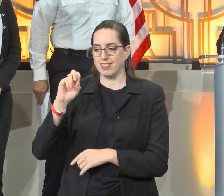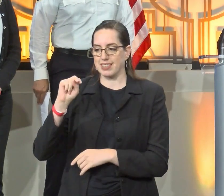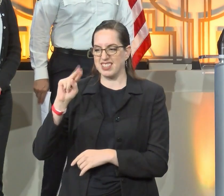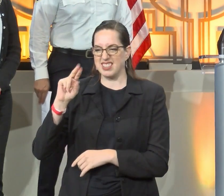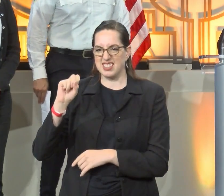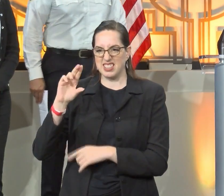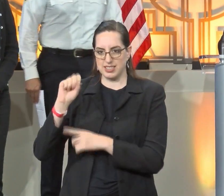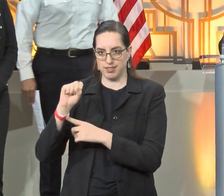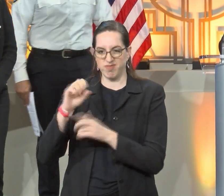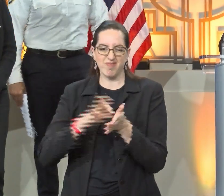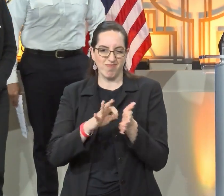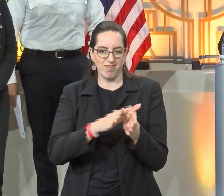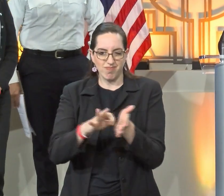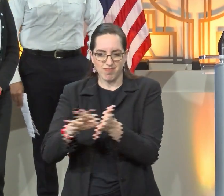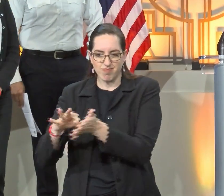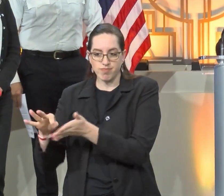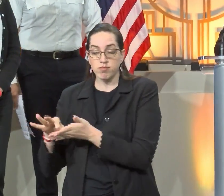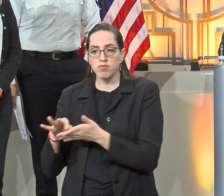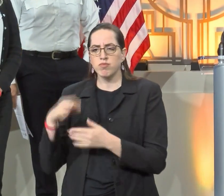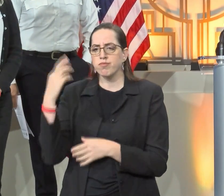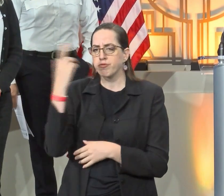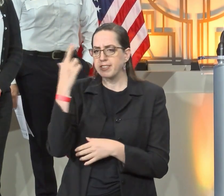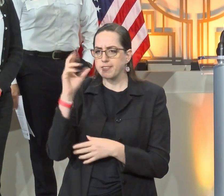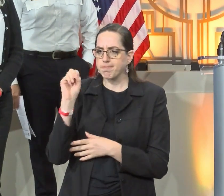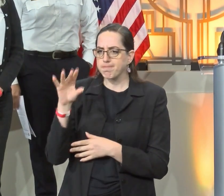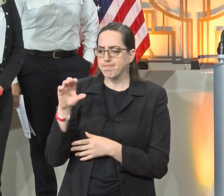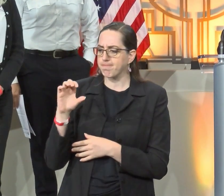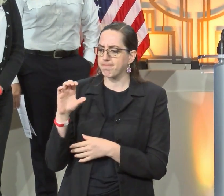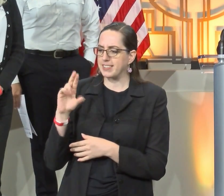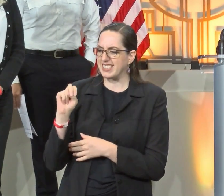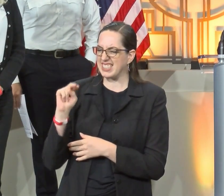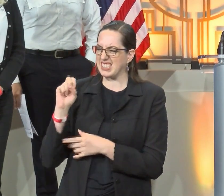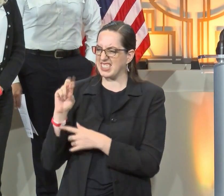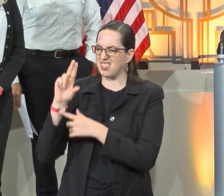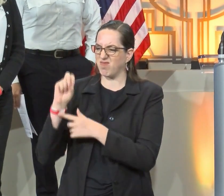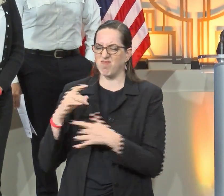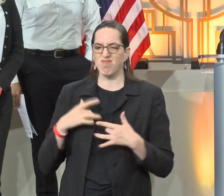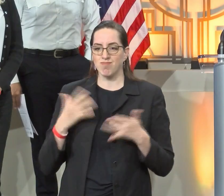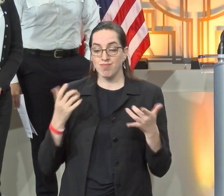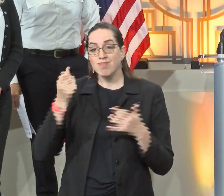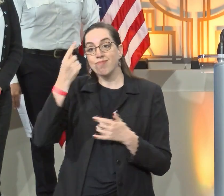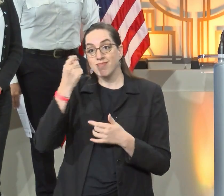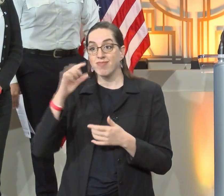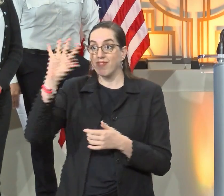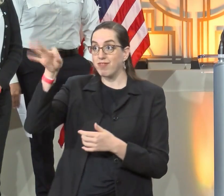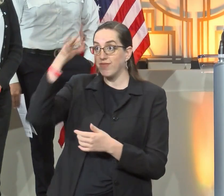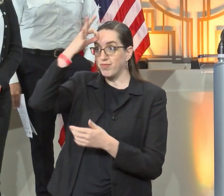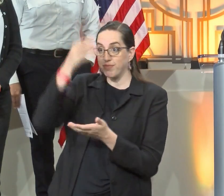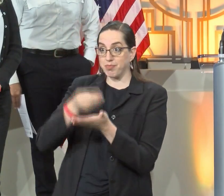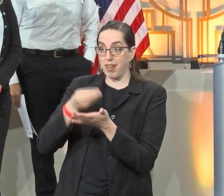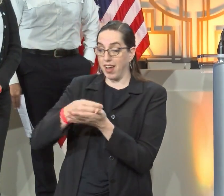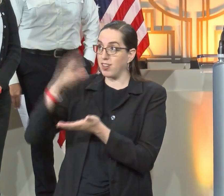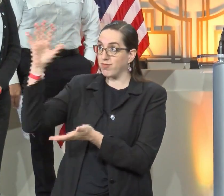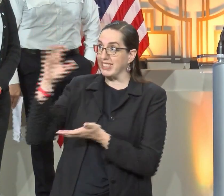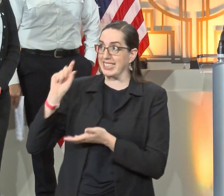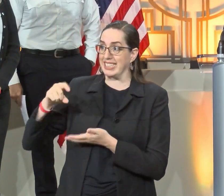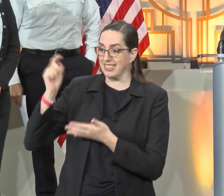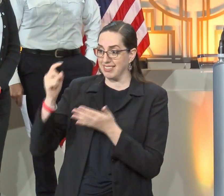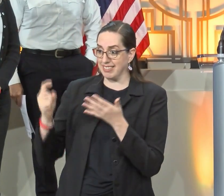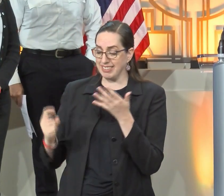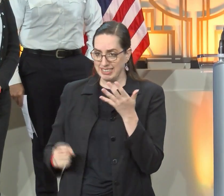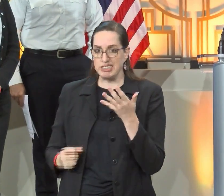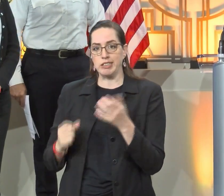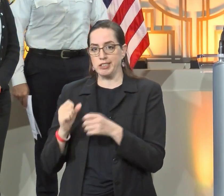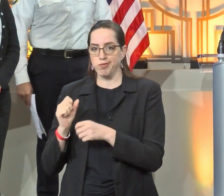census. And the reason I bring it up is that with all of the federal dollars, resources that we need to combat